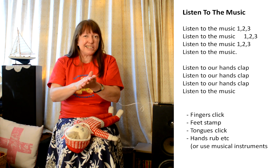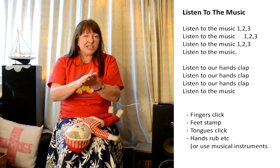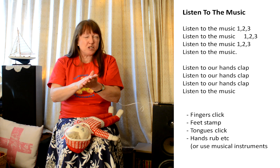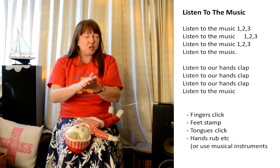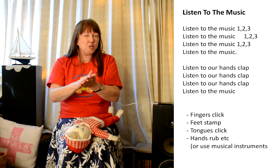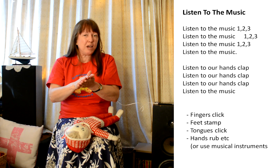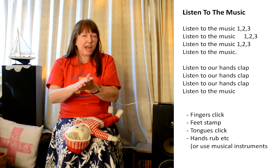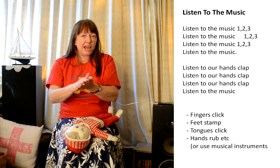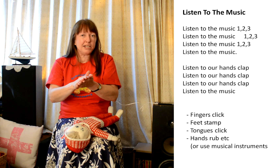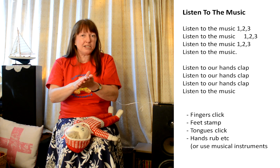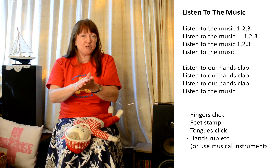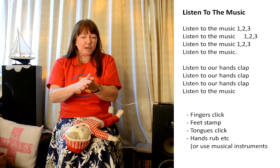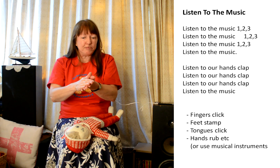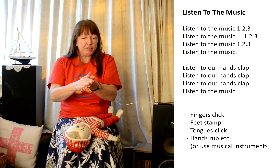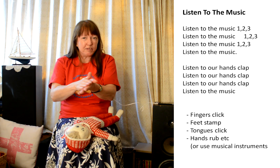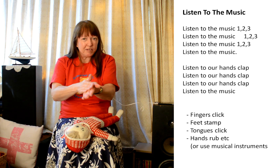Listen to a hands drop.